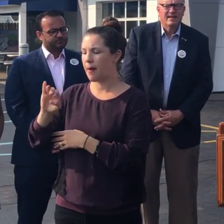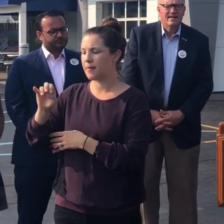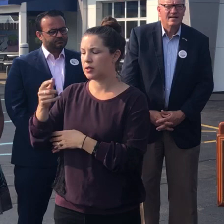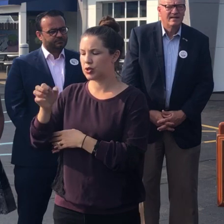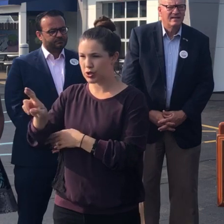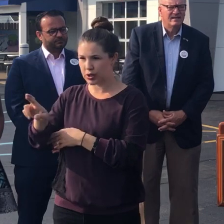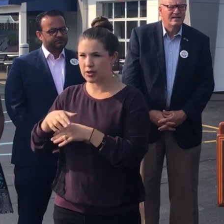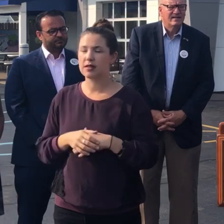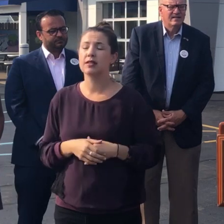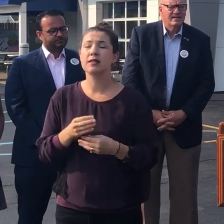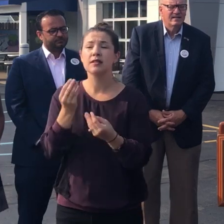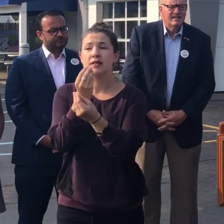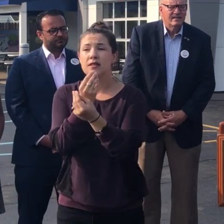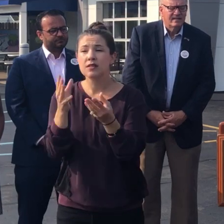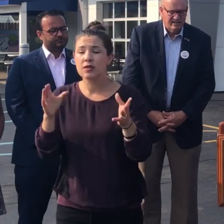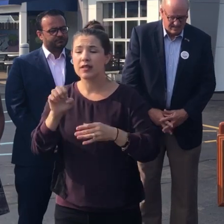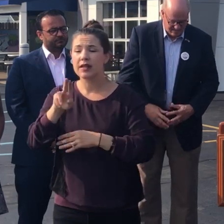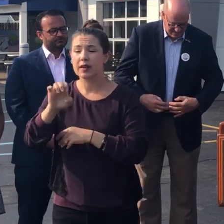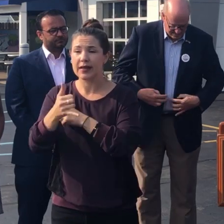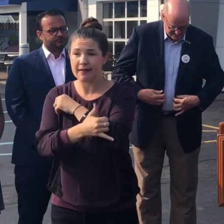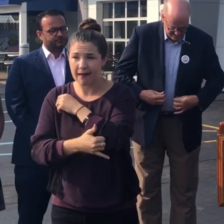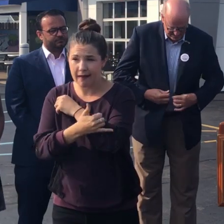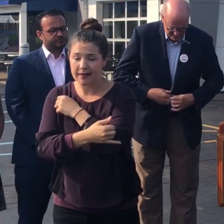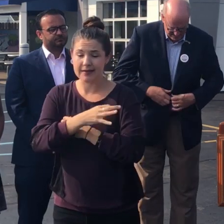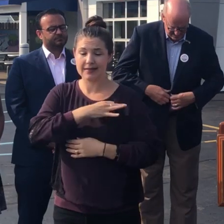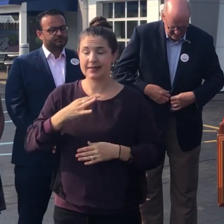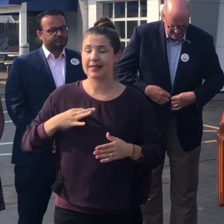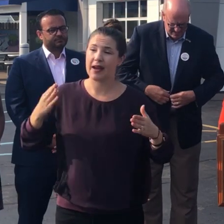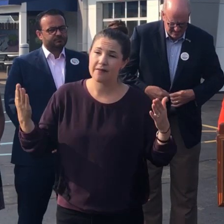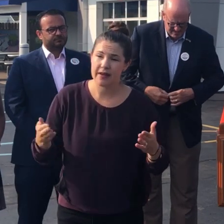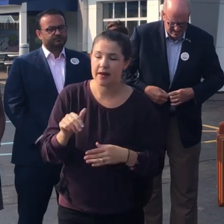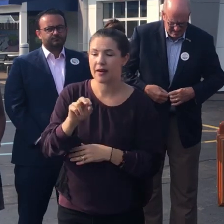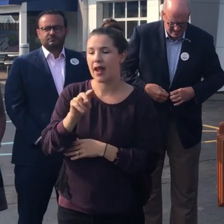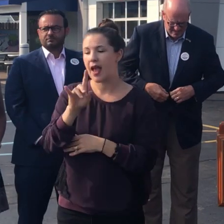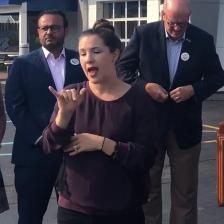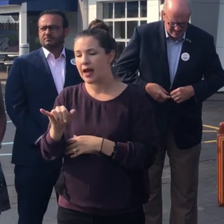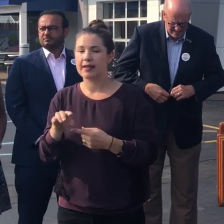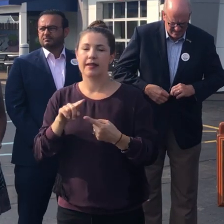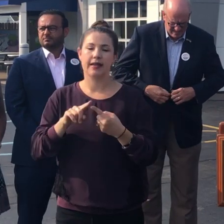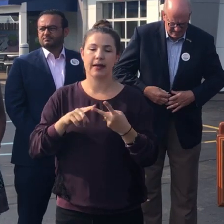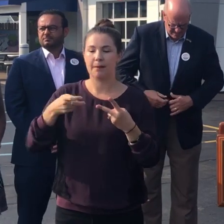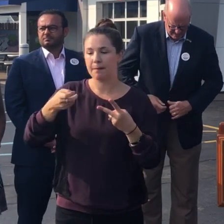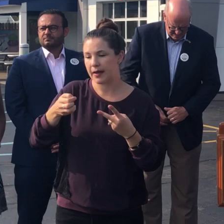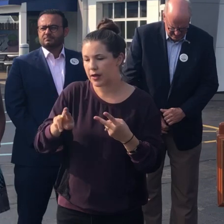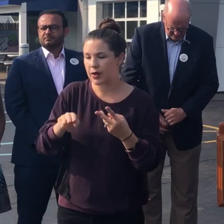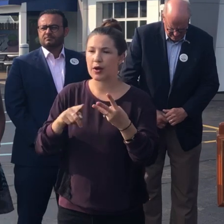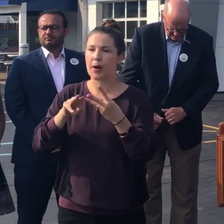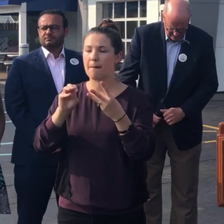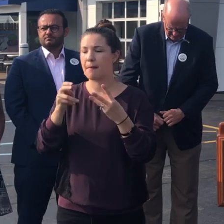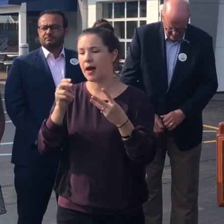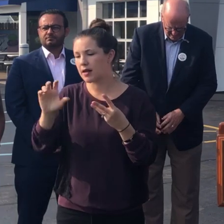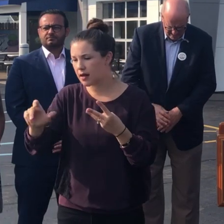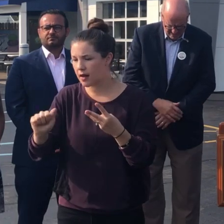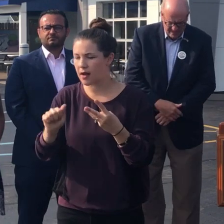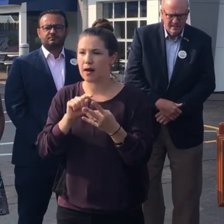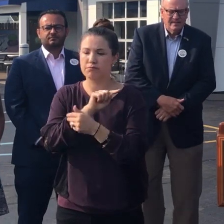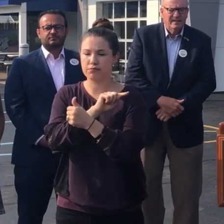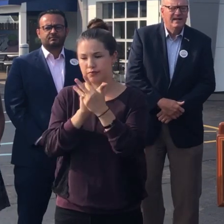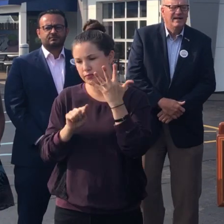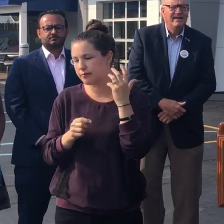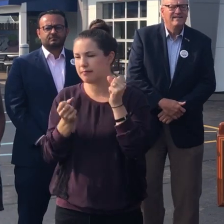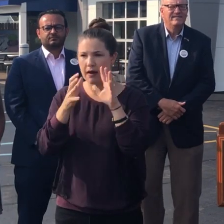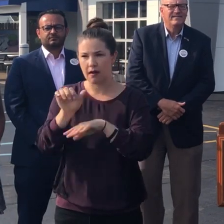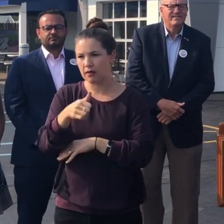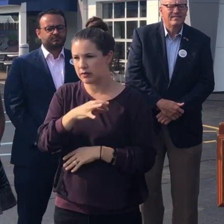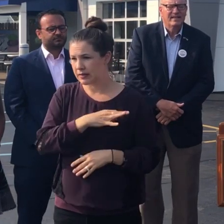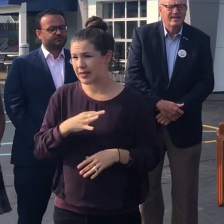County and the staff represented here today, Andy Federick, Jason Hurley, Peter Anderson, Monica Boutine, and others,